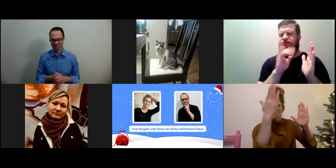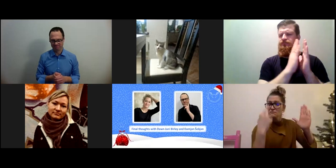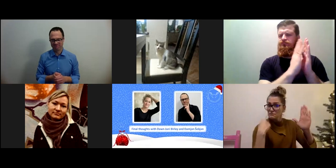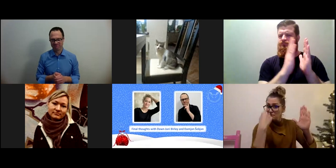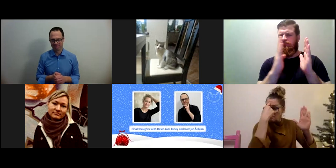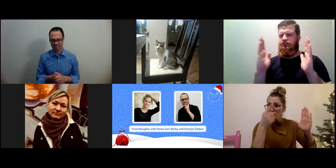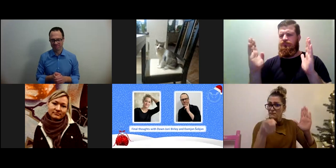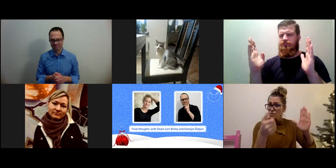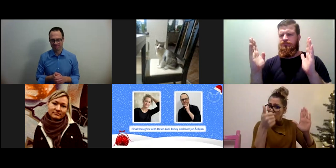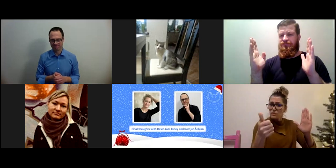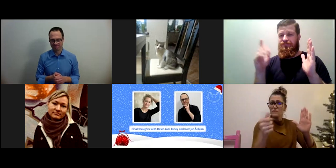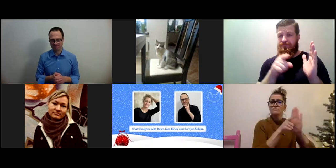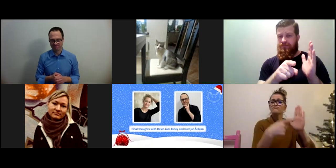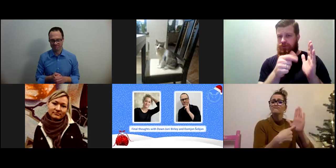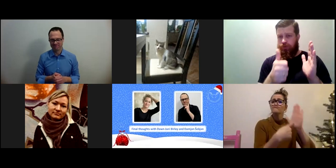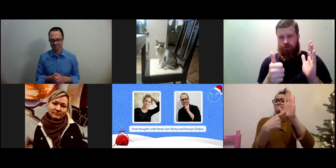like a library.